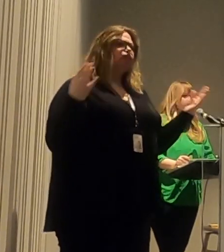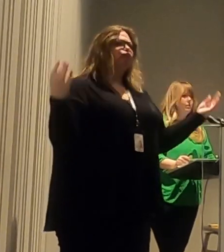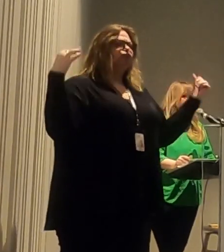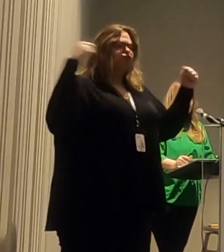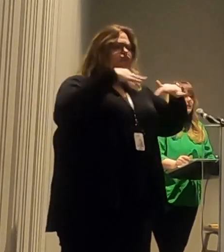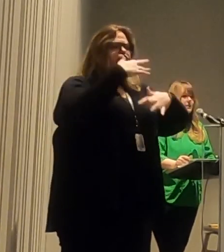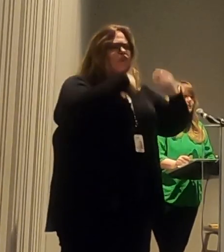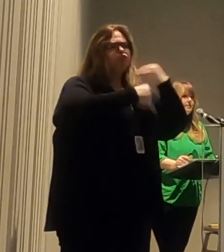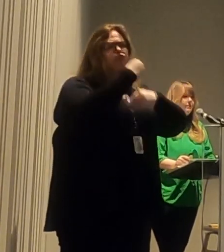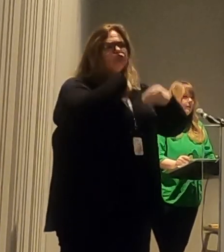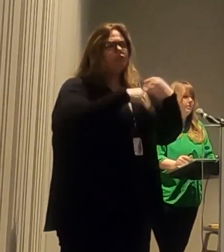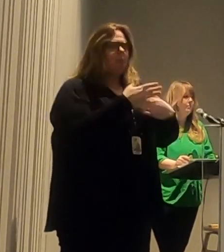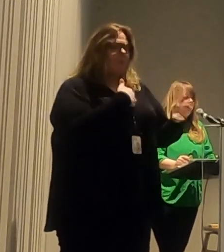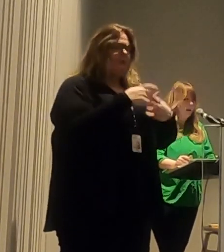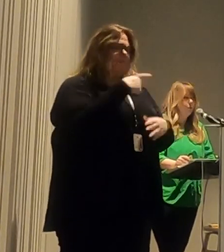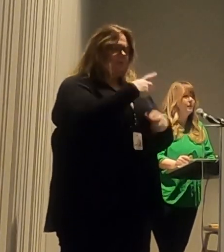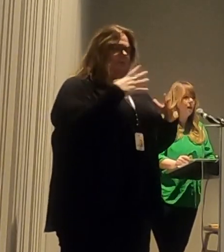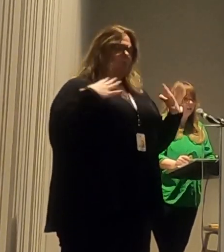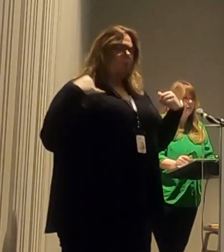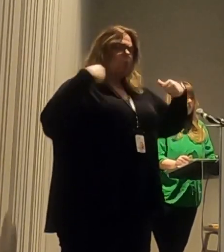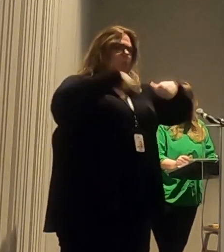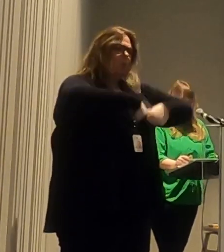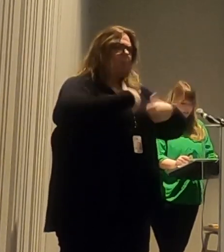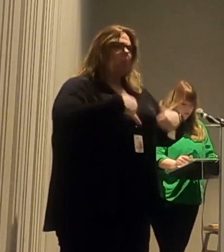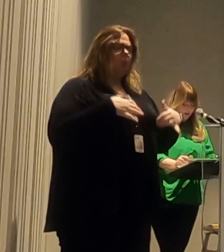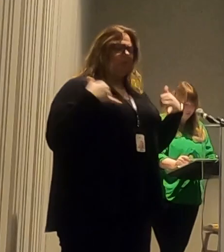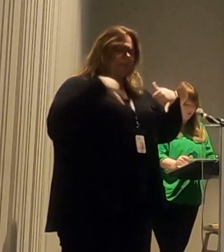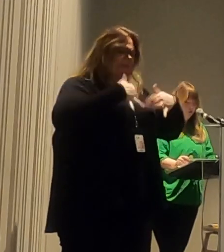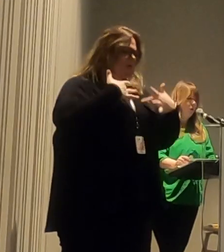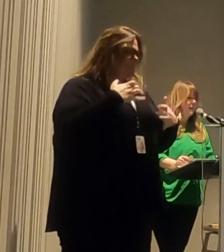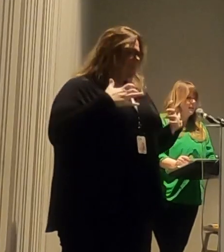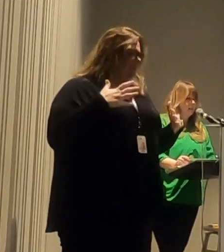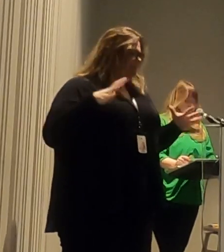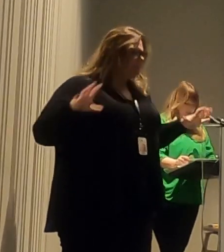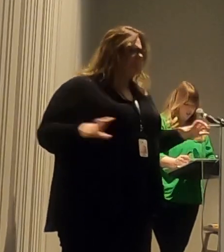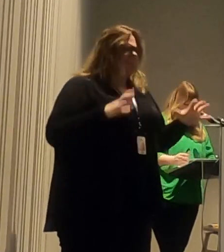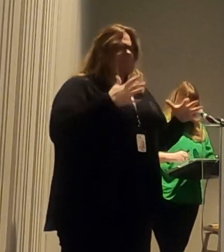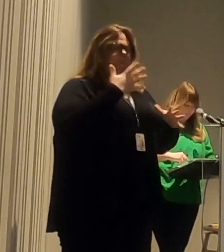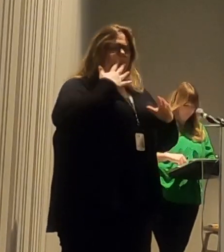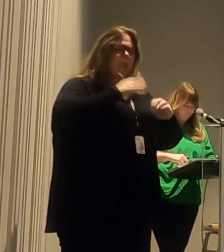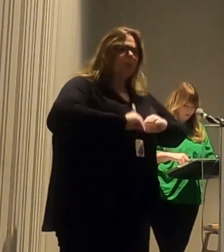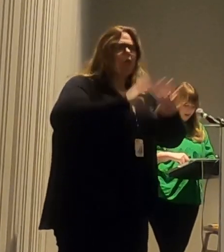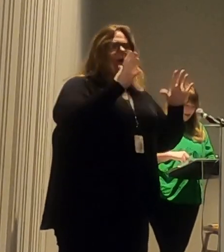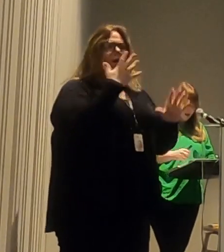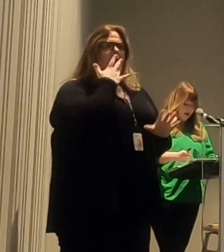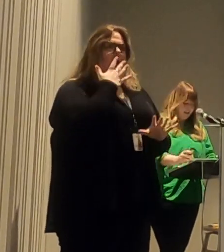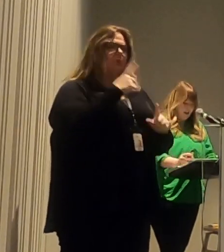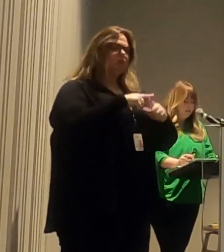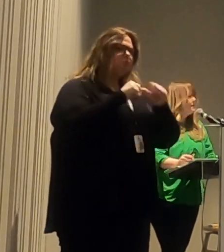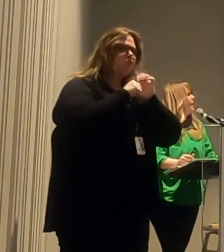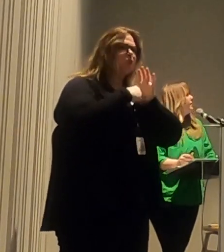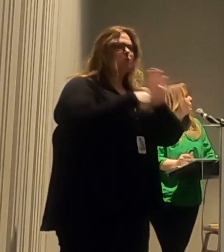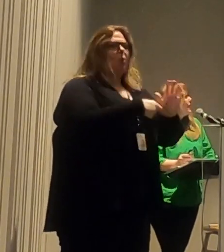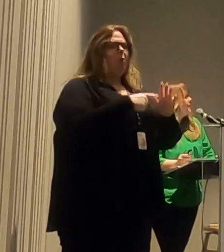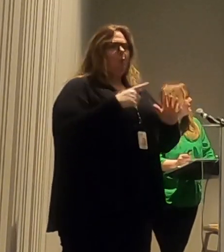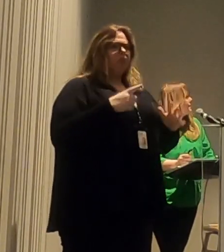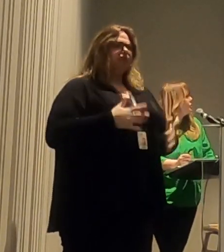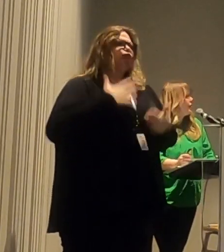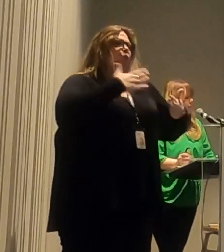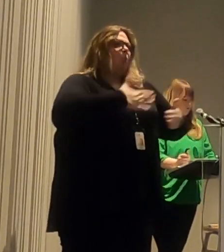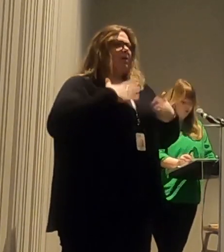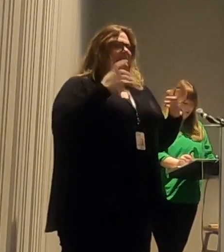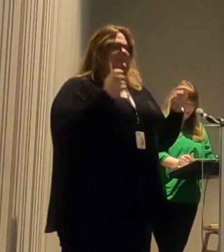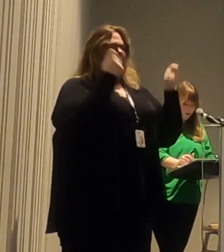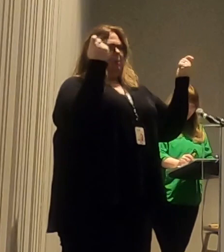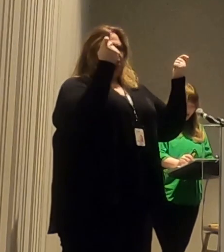And the robes were always these very vibrant colors to express joy and celebration. Next on the right is